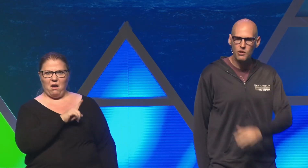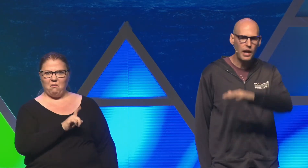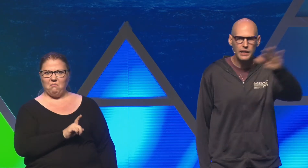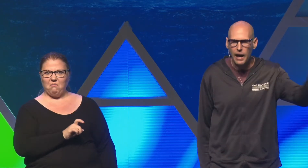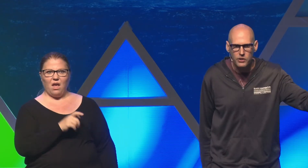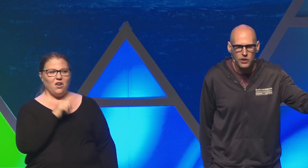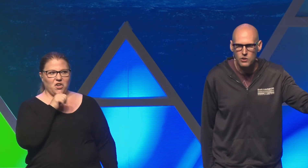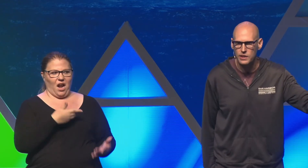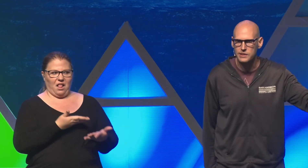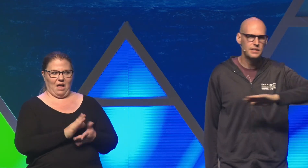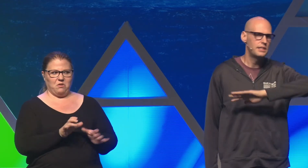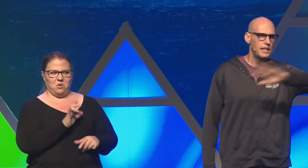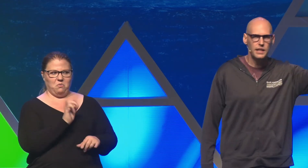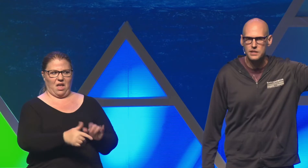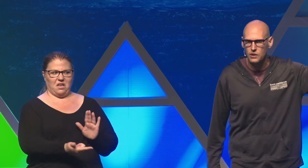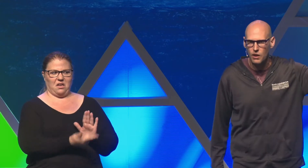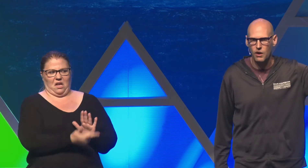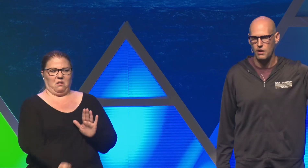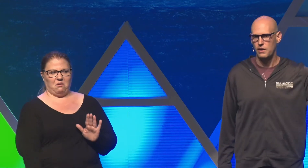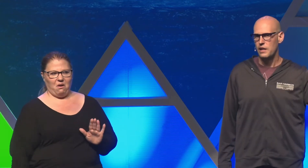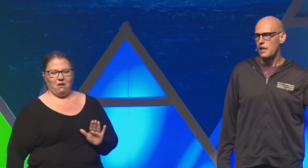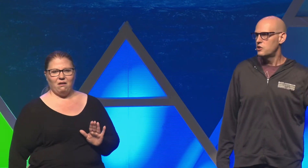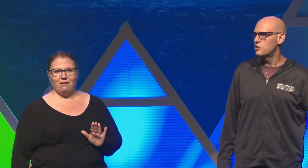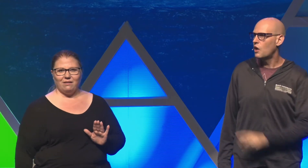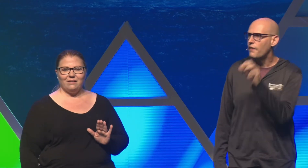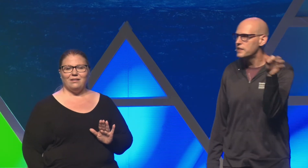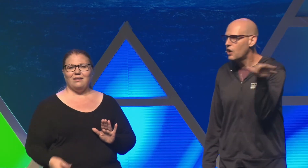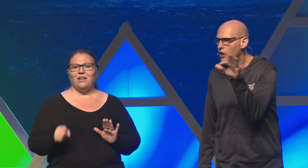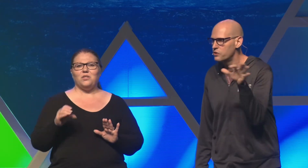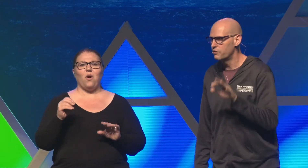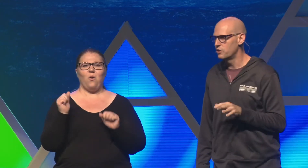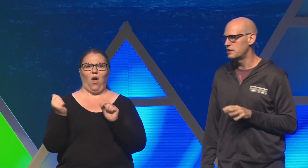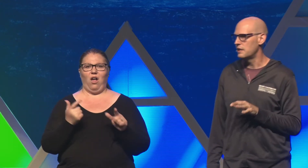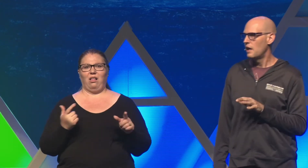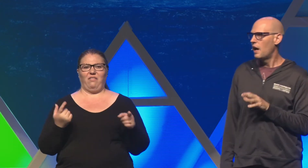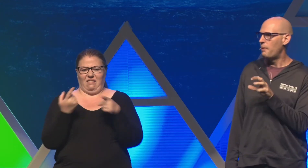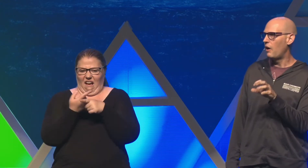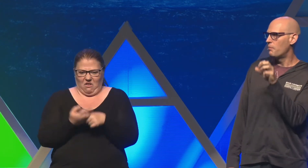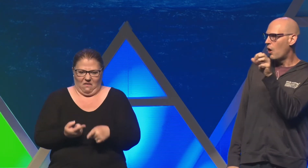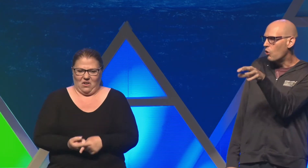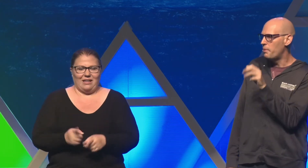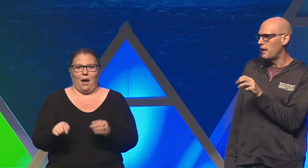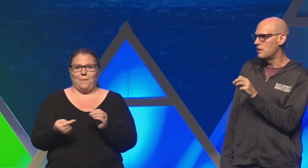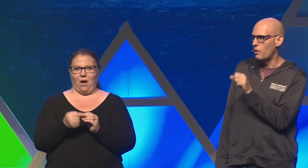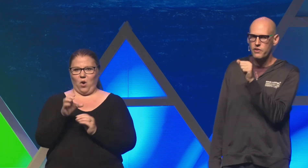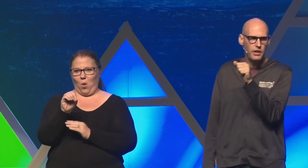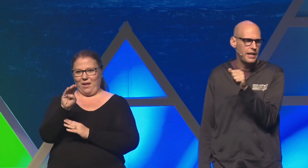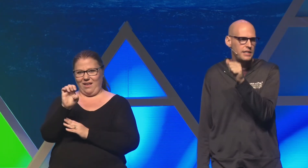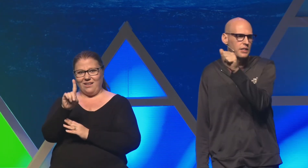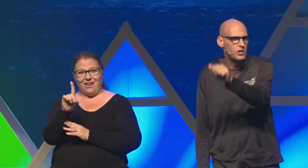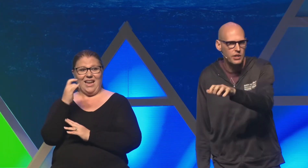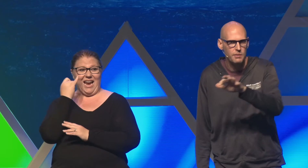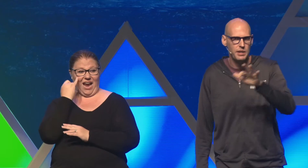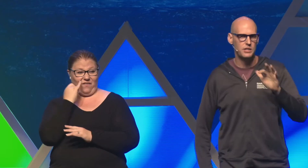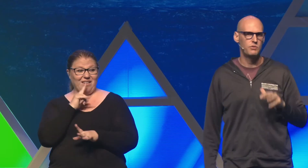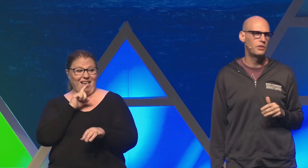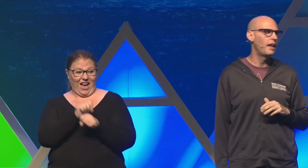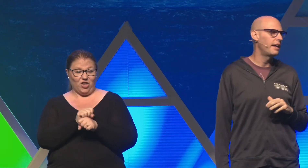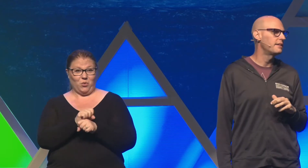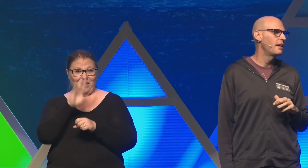mean, you're not allowed to do this. This is against the law. And so there's all this controversy about Obed and whether or not he's a